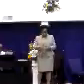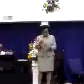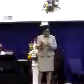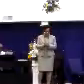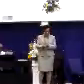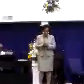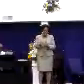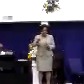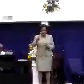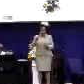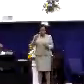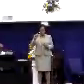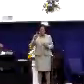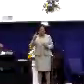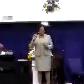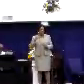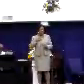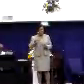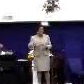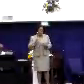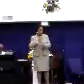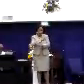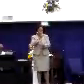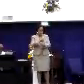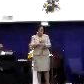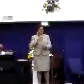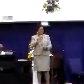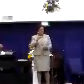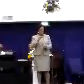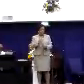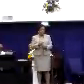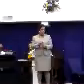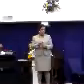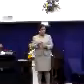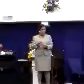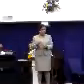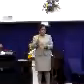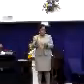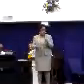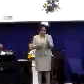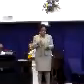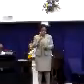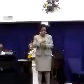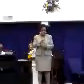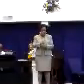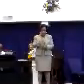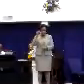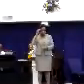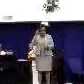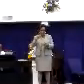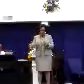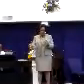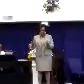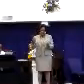trade. Somebody say trade. See, we got power, but we'll make society will make you think you can't do nothing.